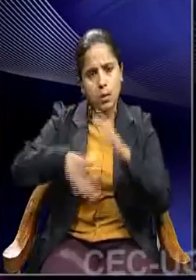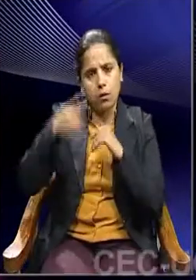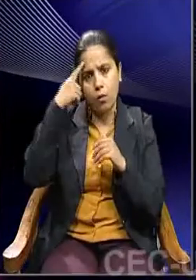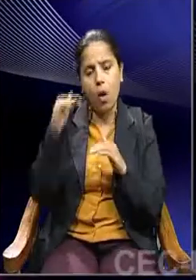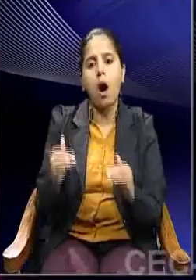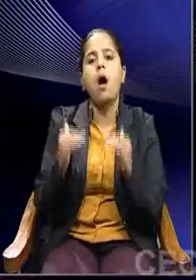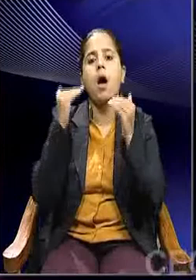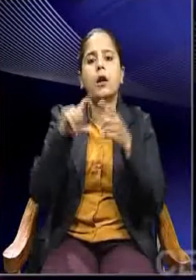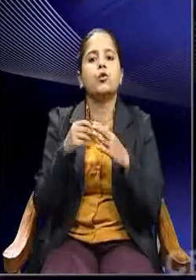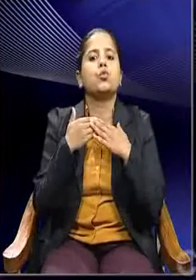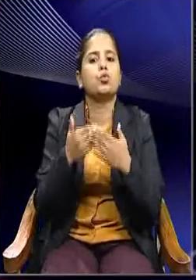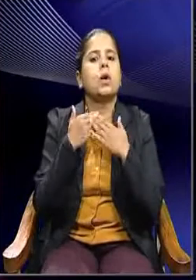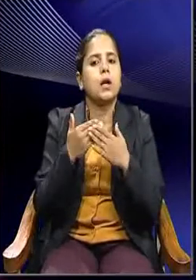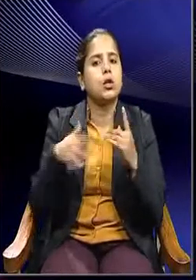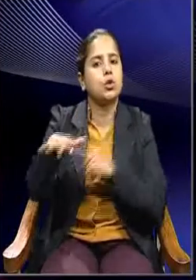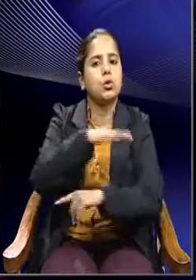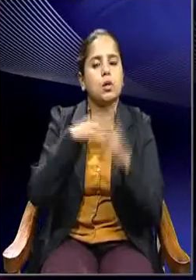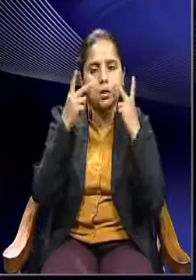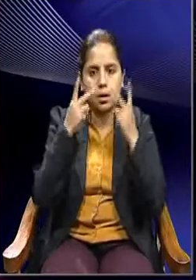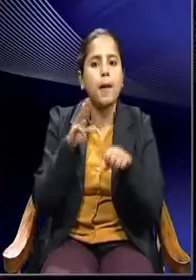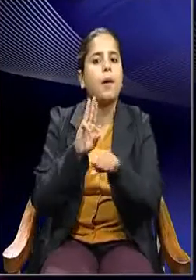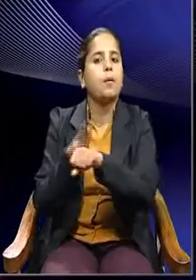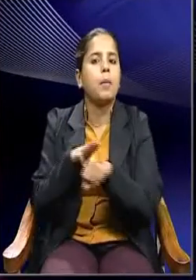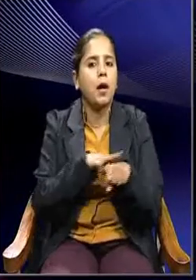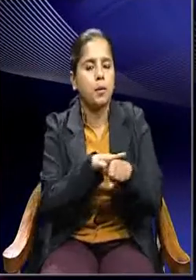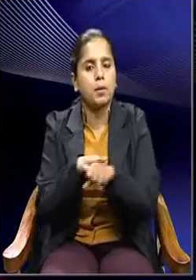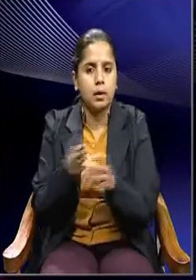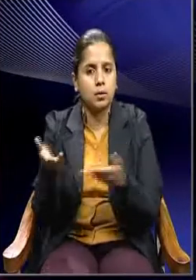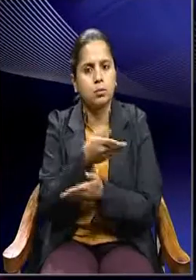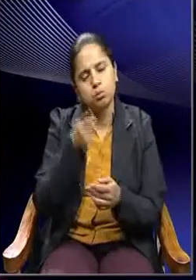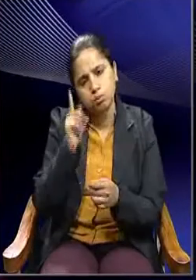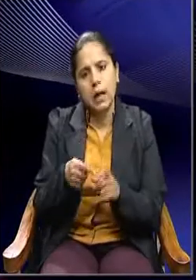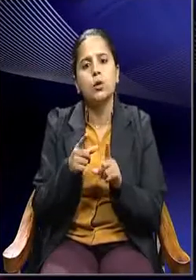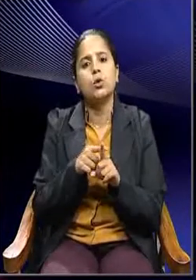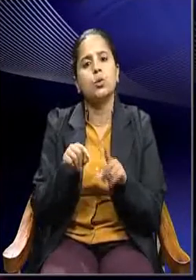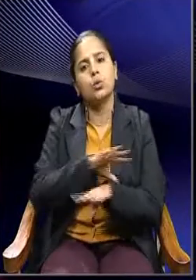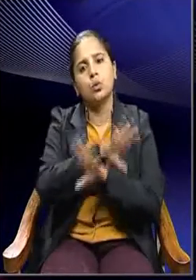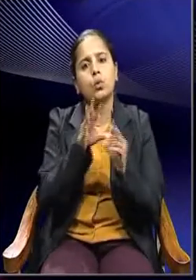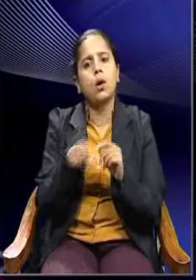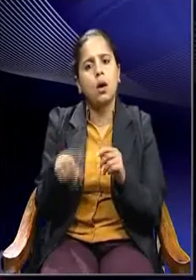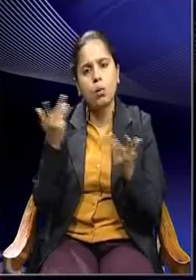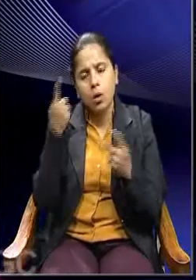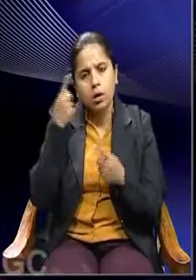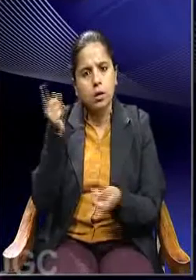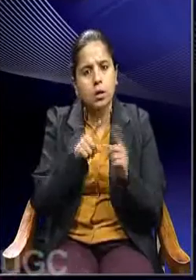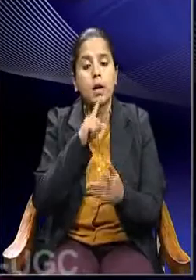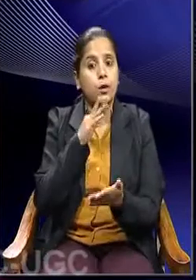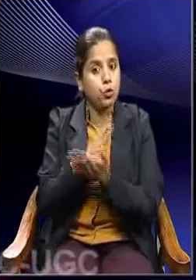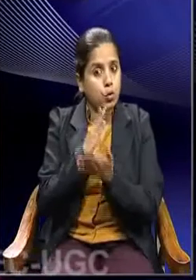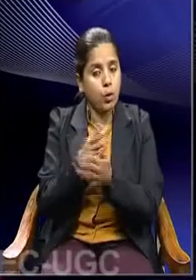higher education in particular, member states should take all necessary measures to ensure